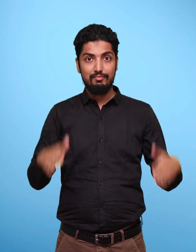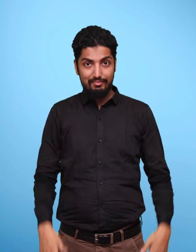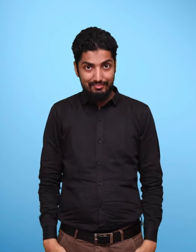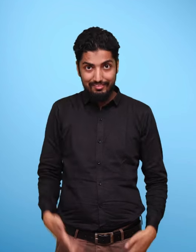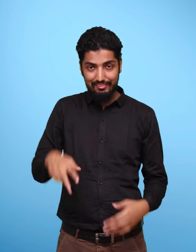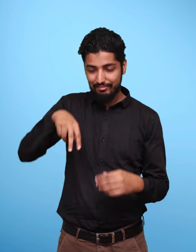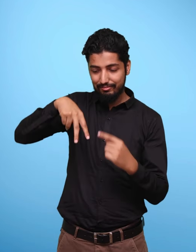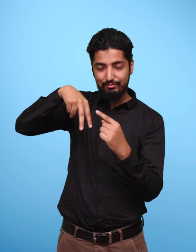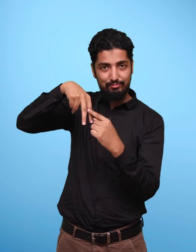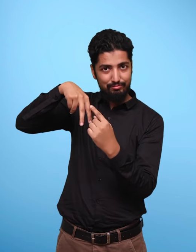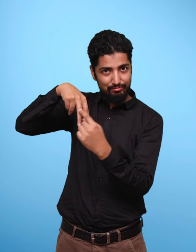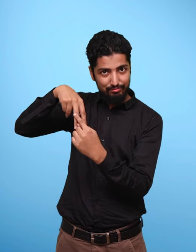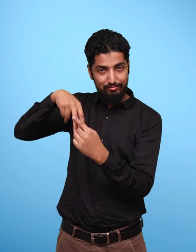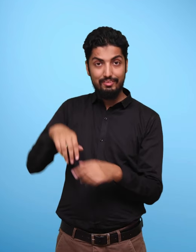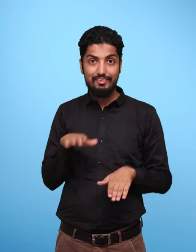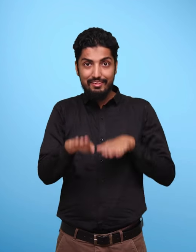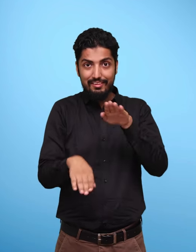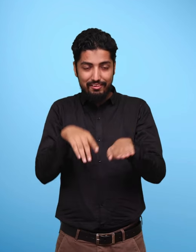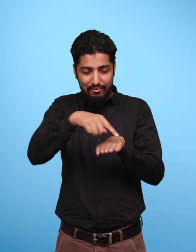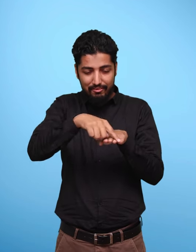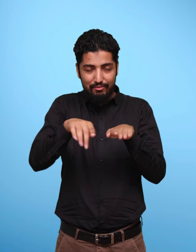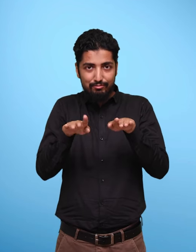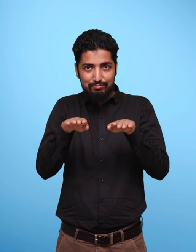shoulders, knees, and toes.